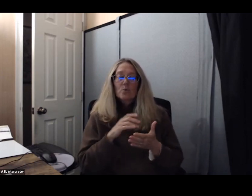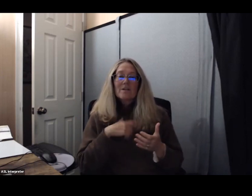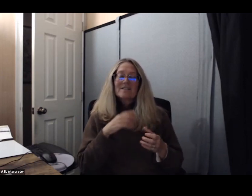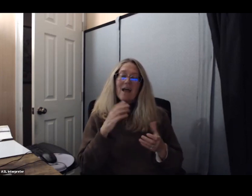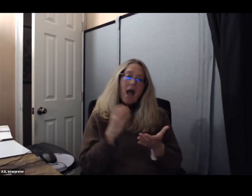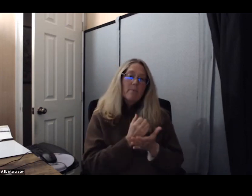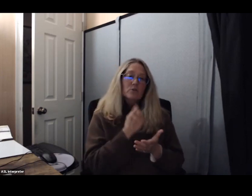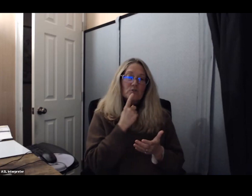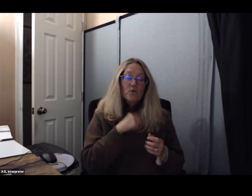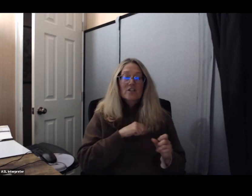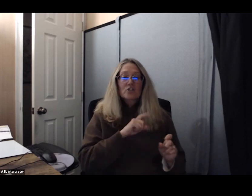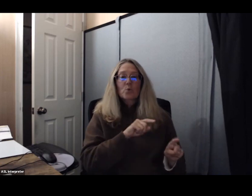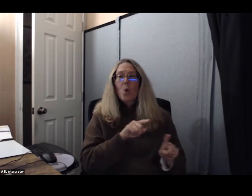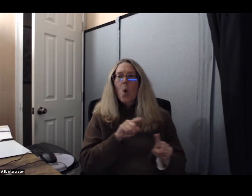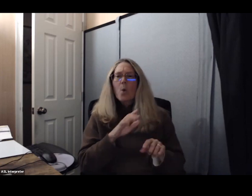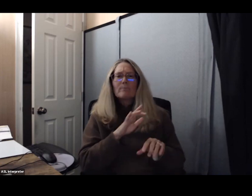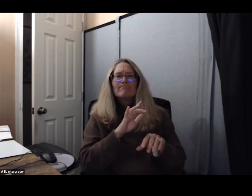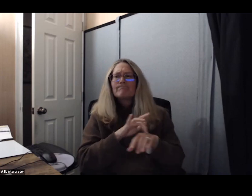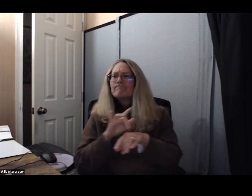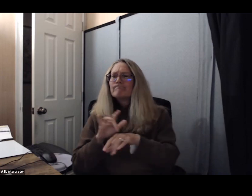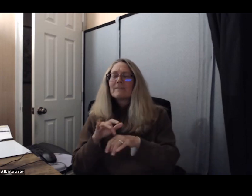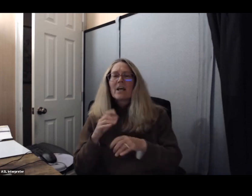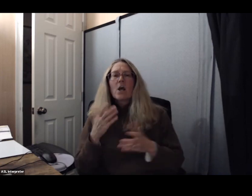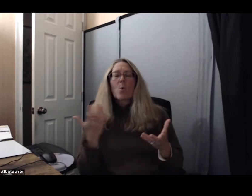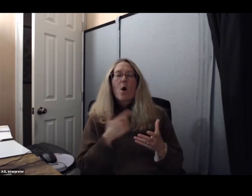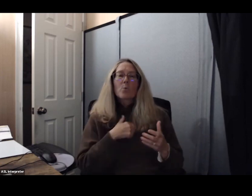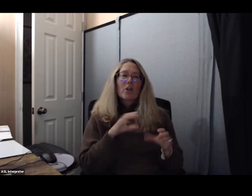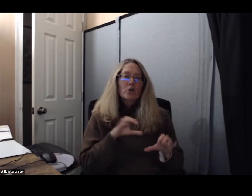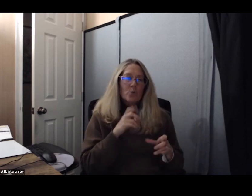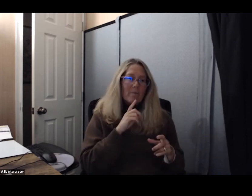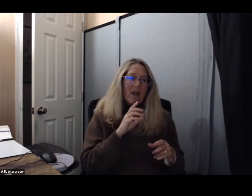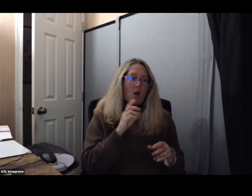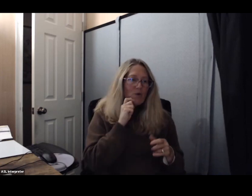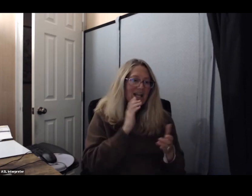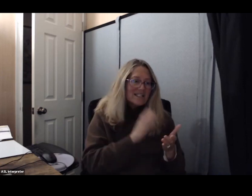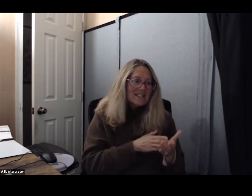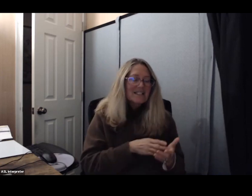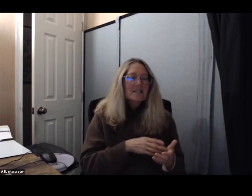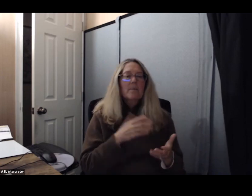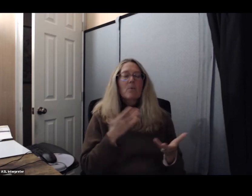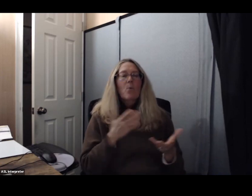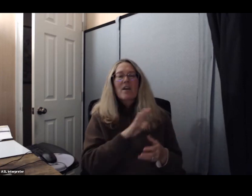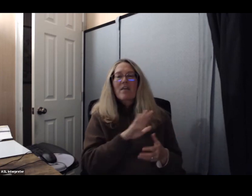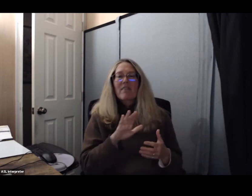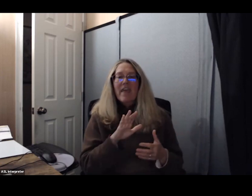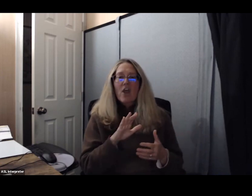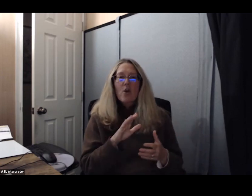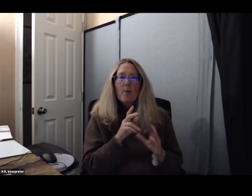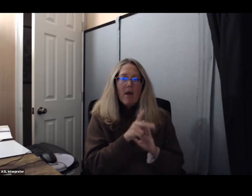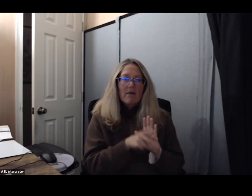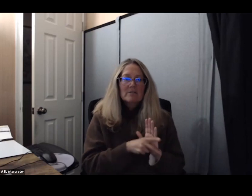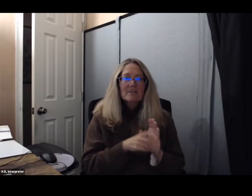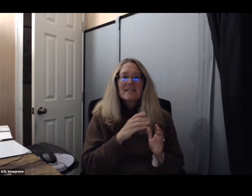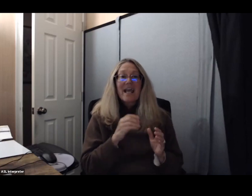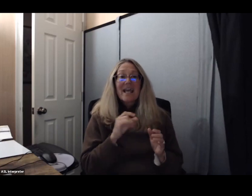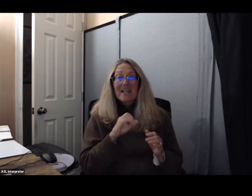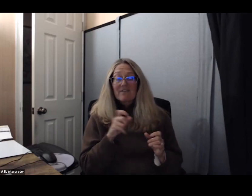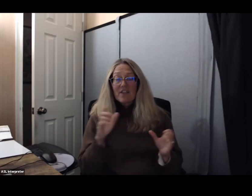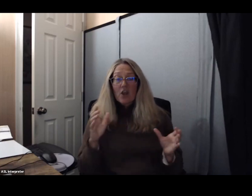get out there, what we're doing around racism, the things we're not seeing, that the work that's being put in that, and they're willing to come